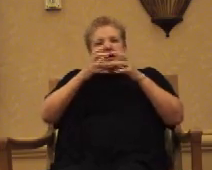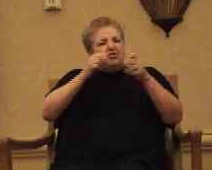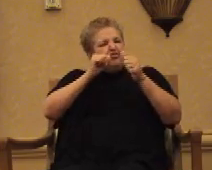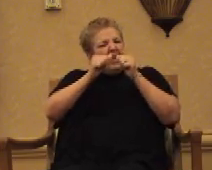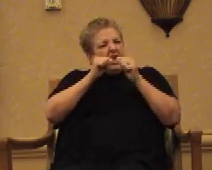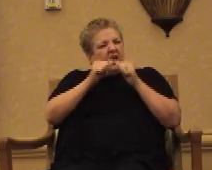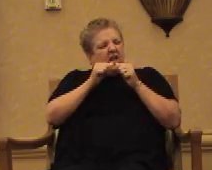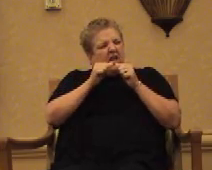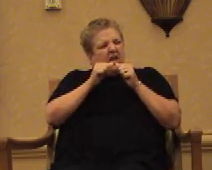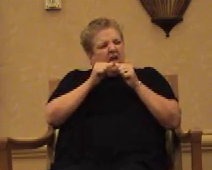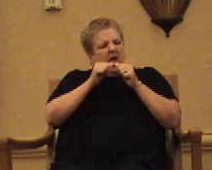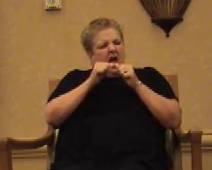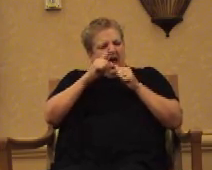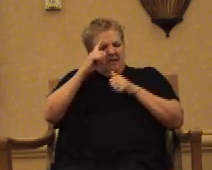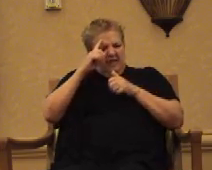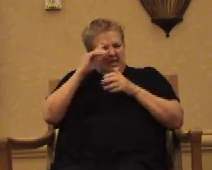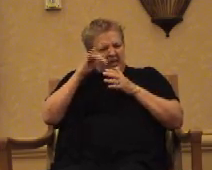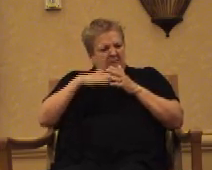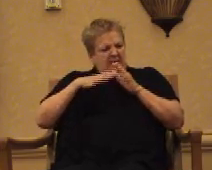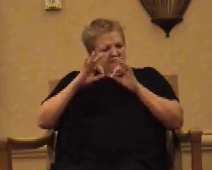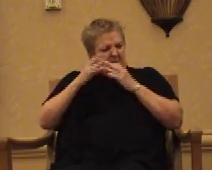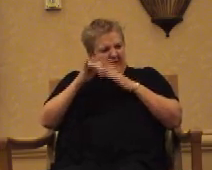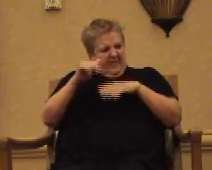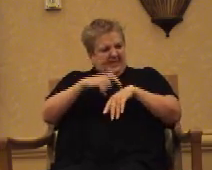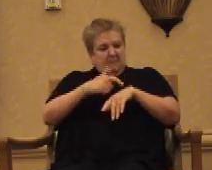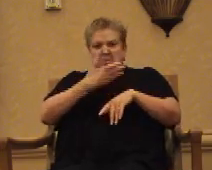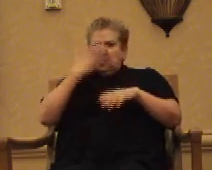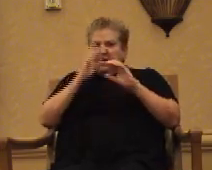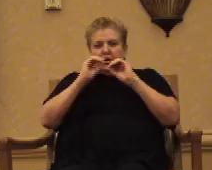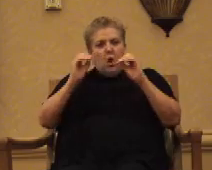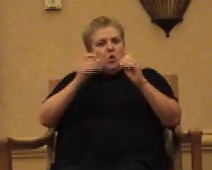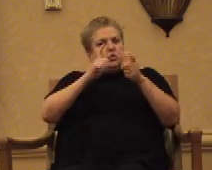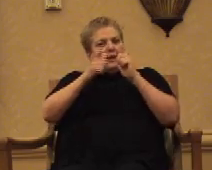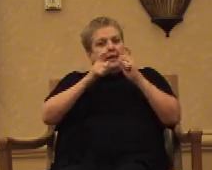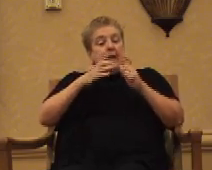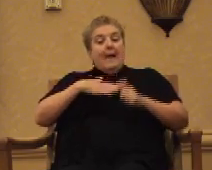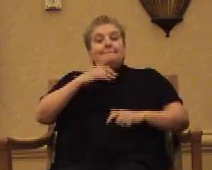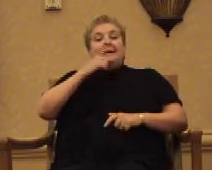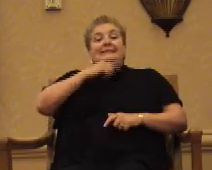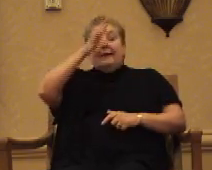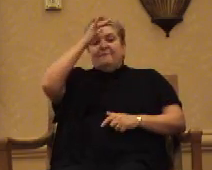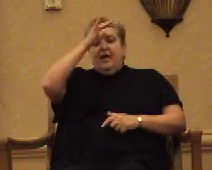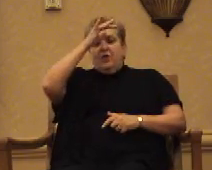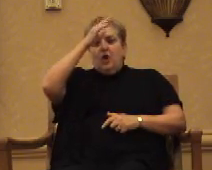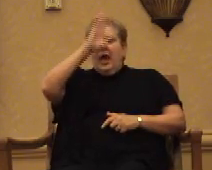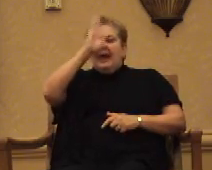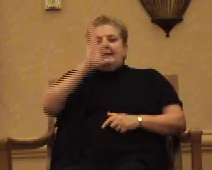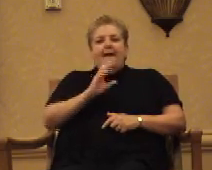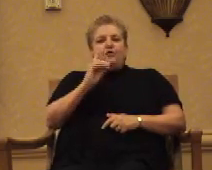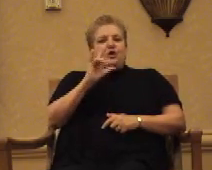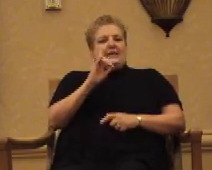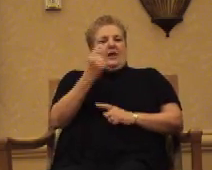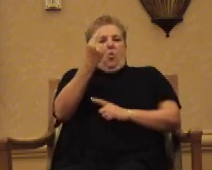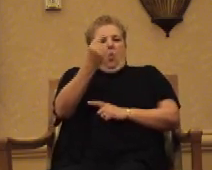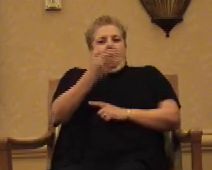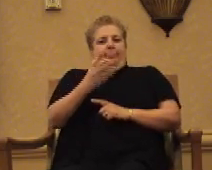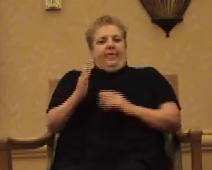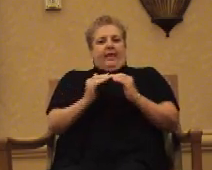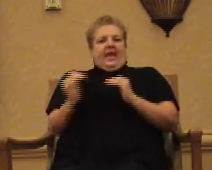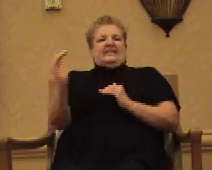any drinking at that point in my family. My stepfather never did one thing to excess ever in his entire life. The